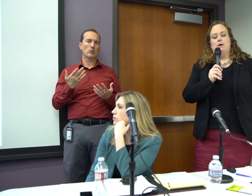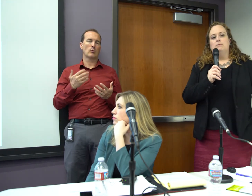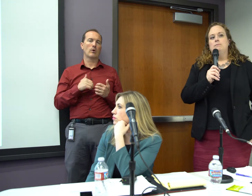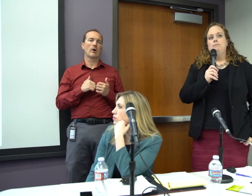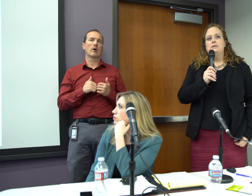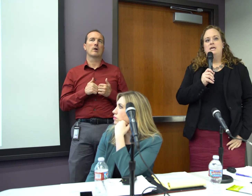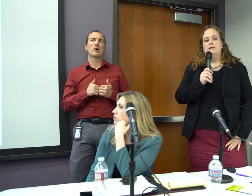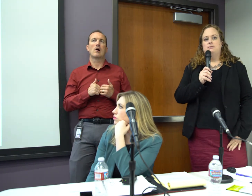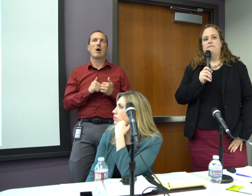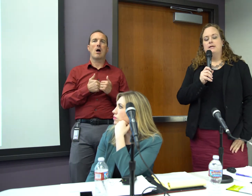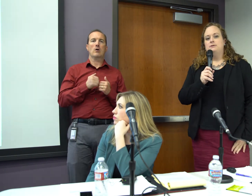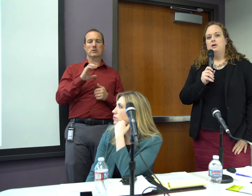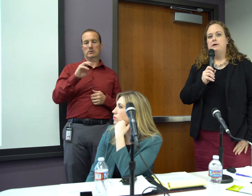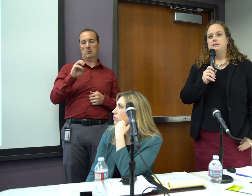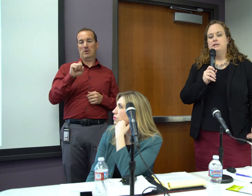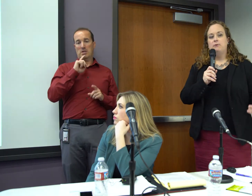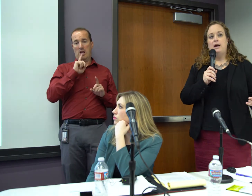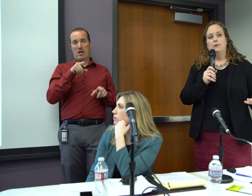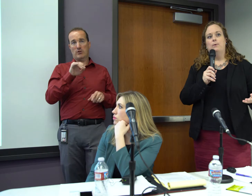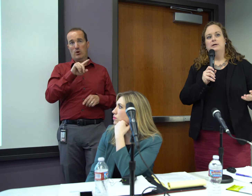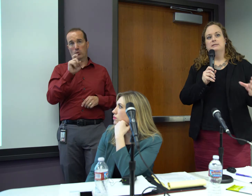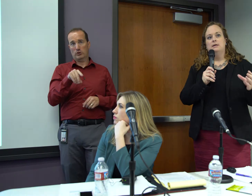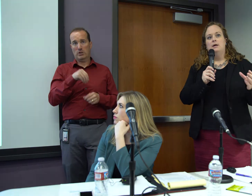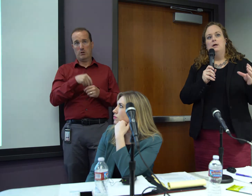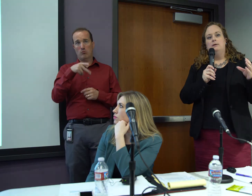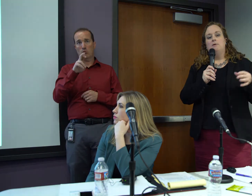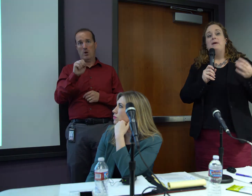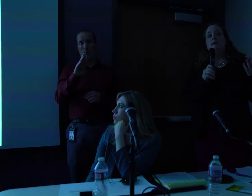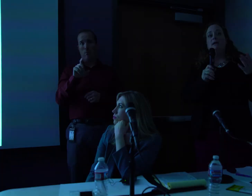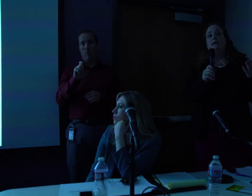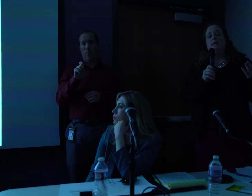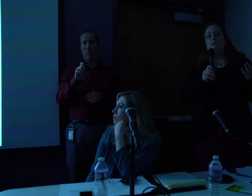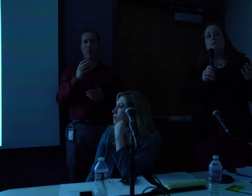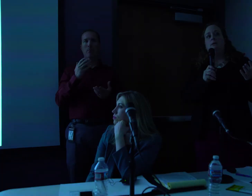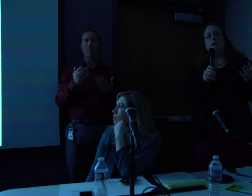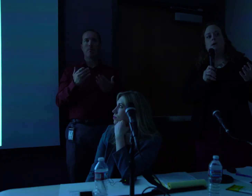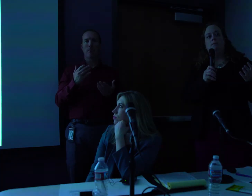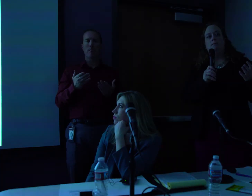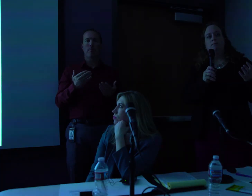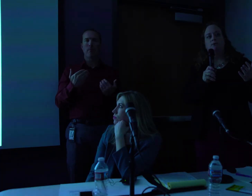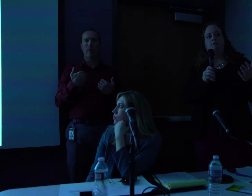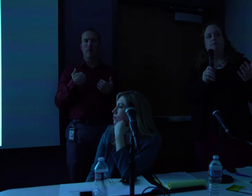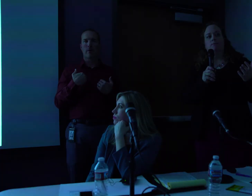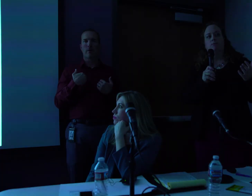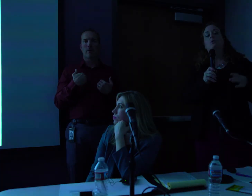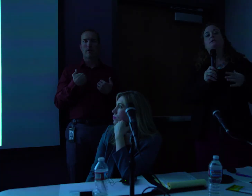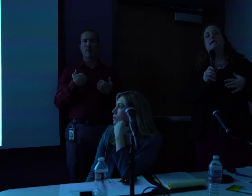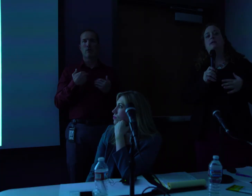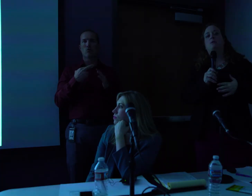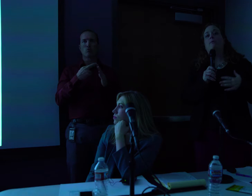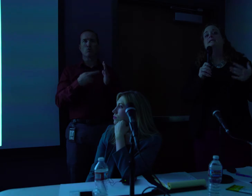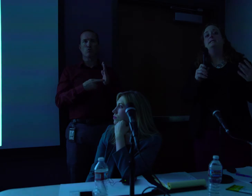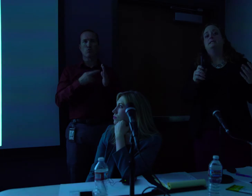the CMS sort of answered that question in the preamble was, there may be sort of